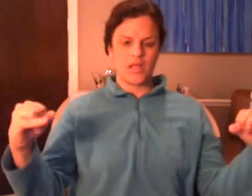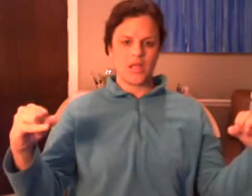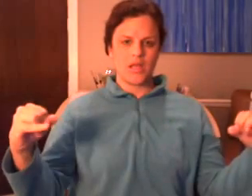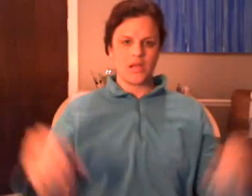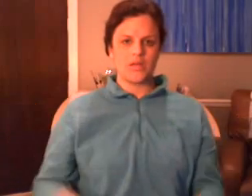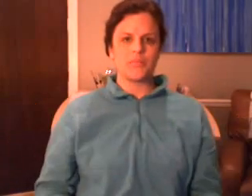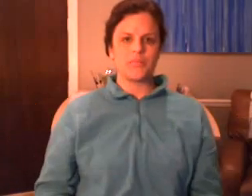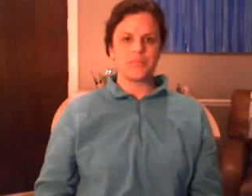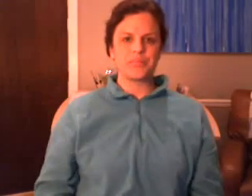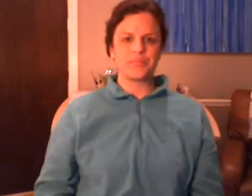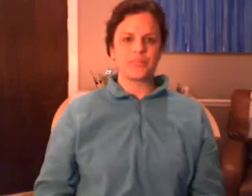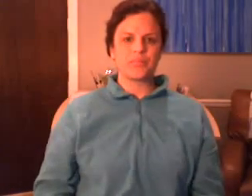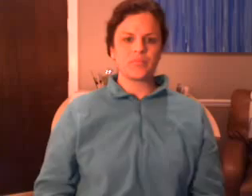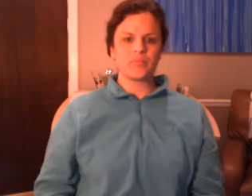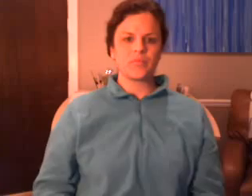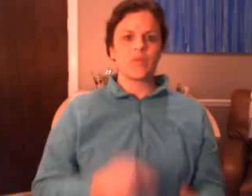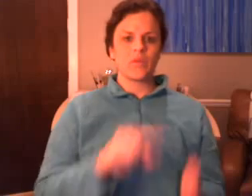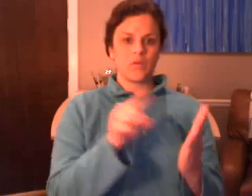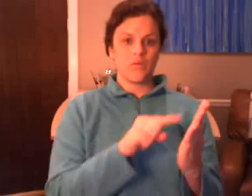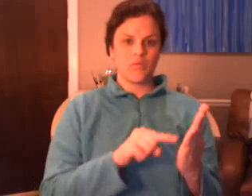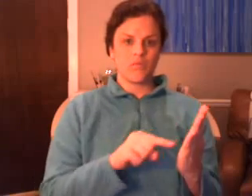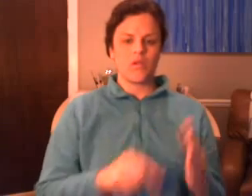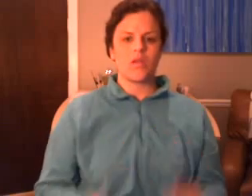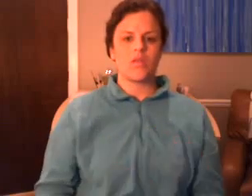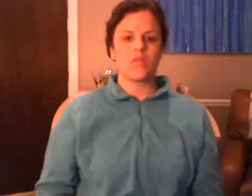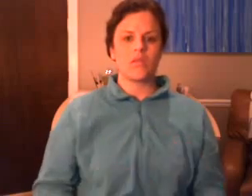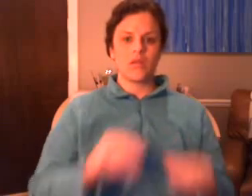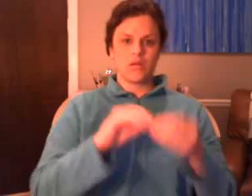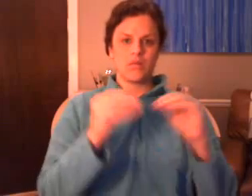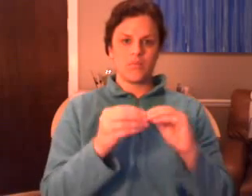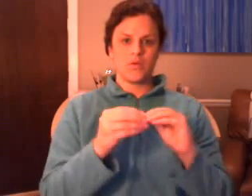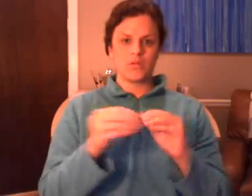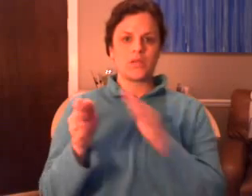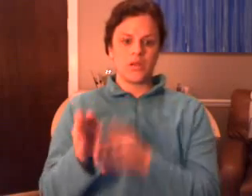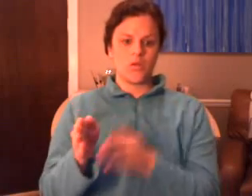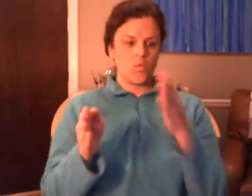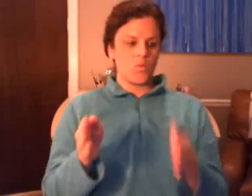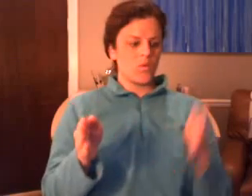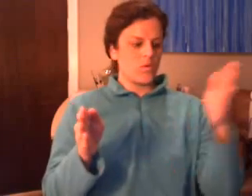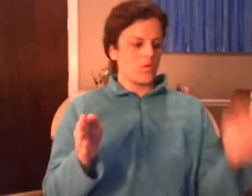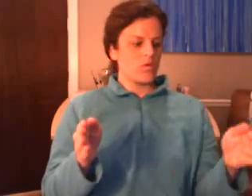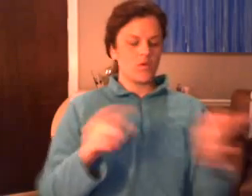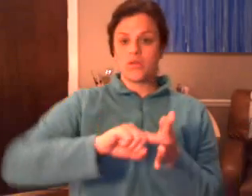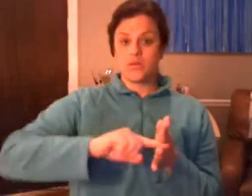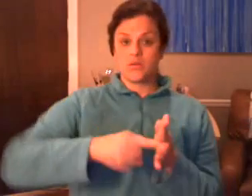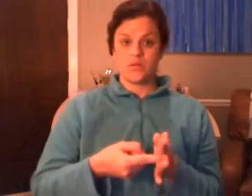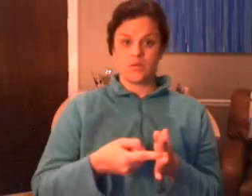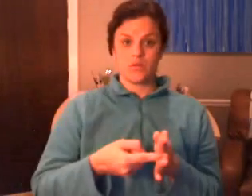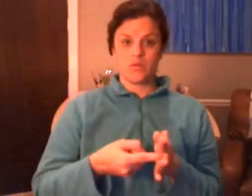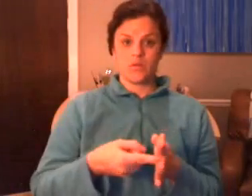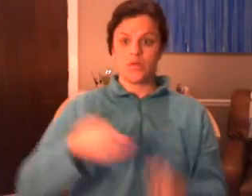high enough just so all the numbers I'm using are kind of in it. So you know the first number is 0, which is nothing. Maybe you don't know, but now you